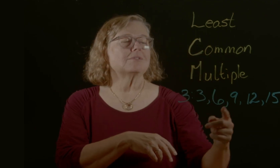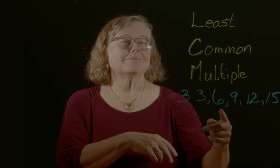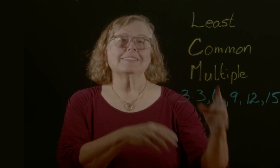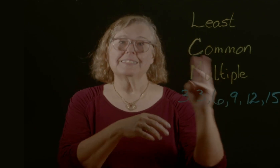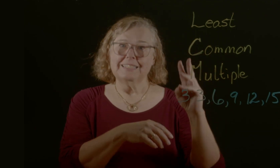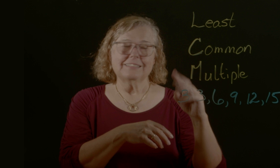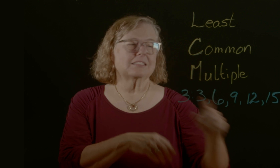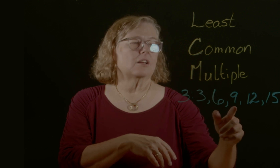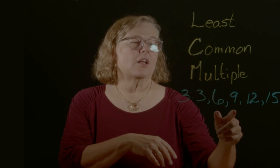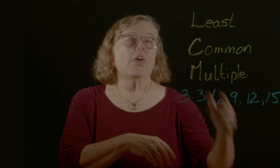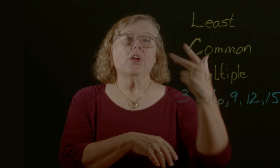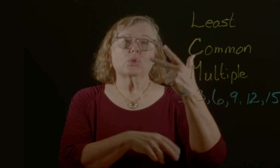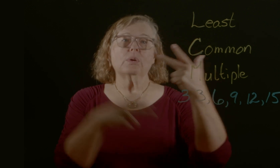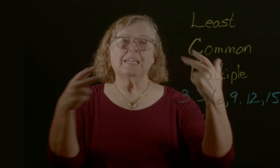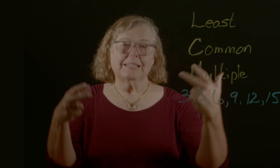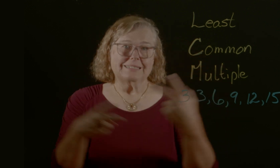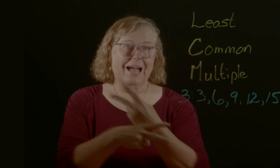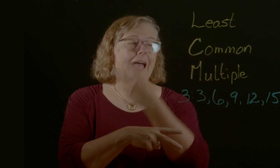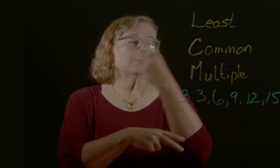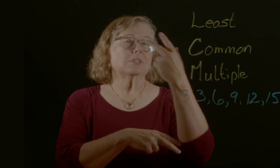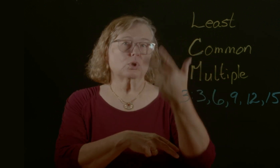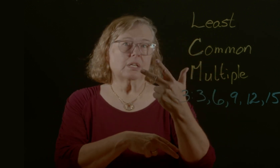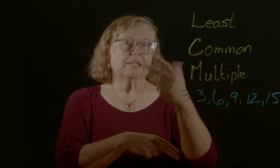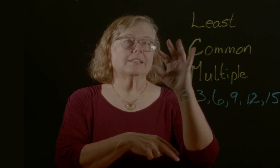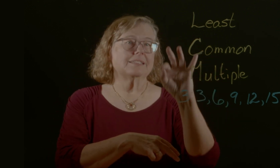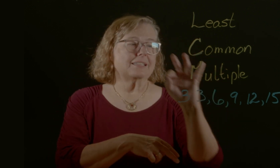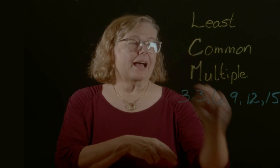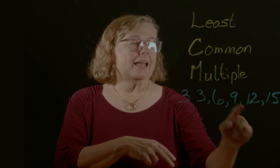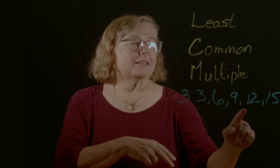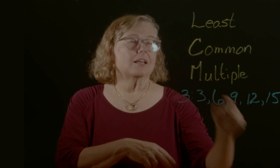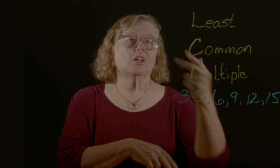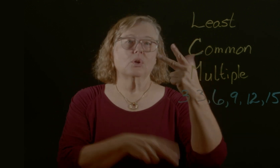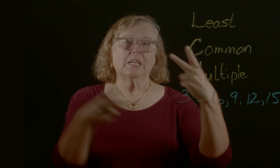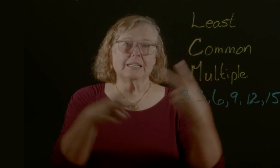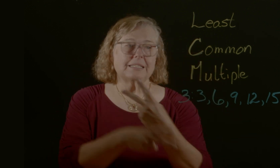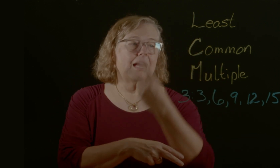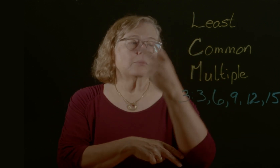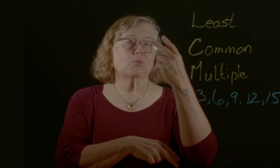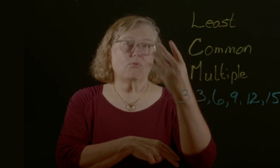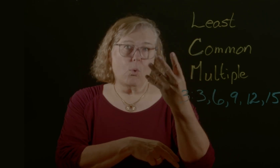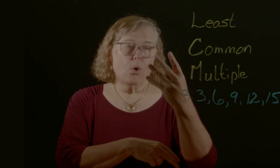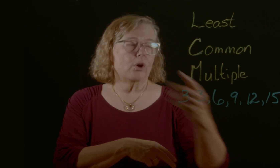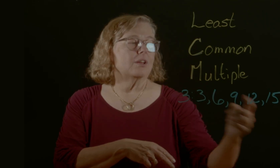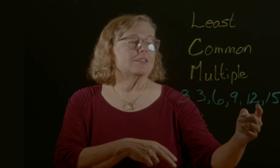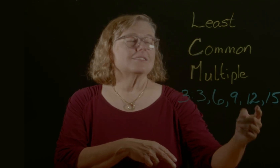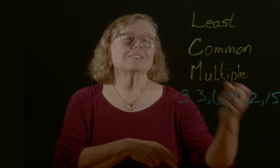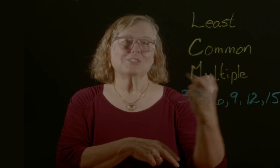6. 3 times 3, that's 9. 3 times 4, got 12. You